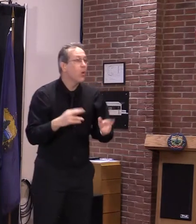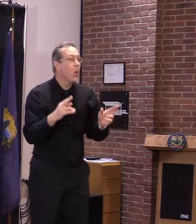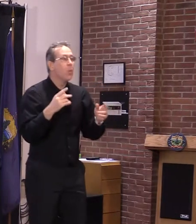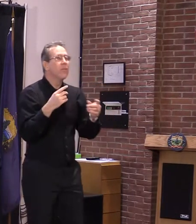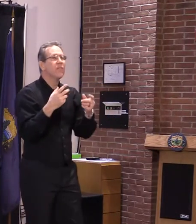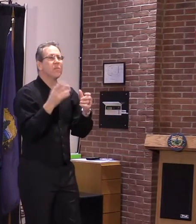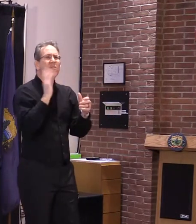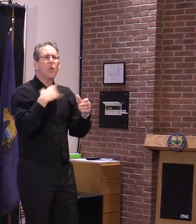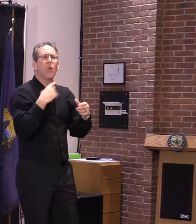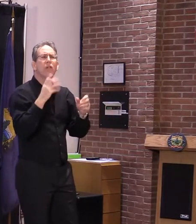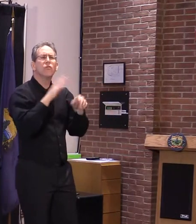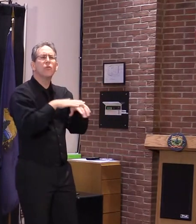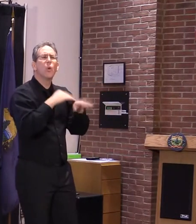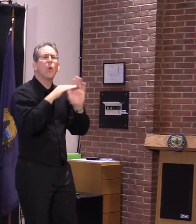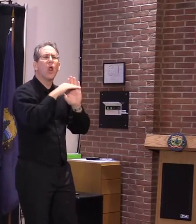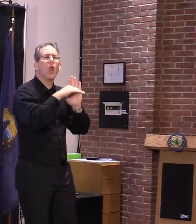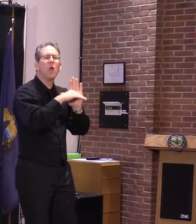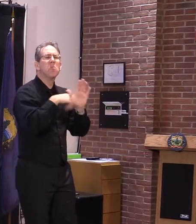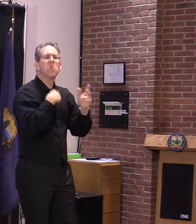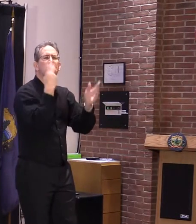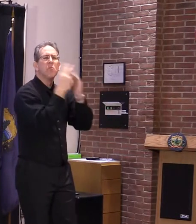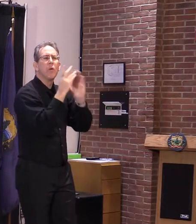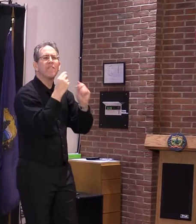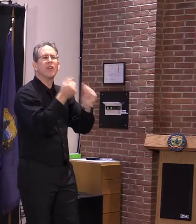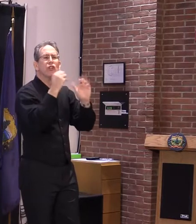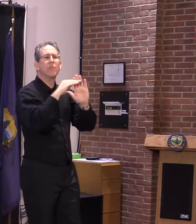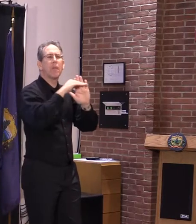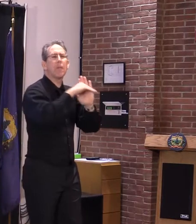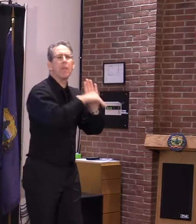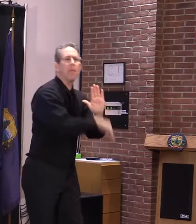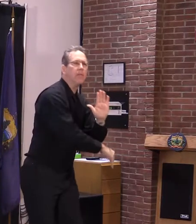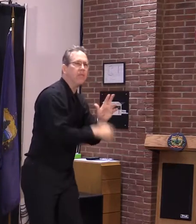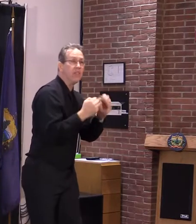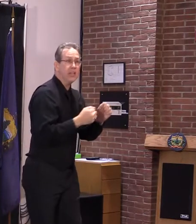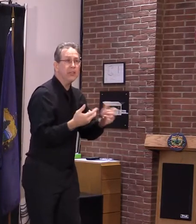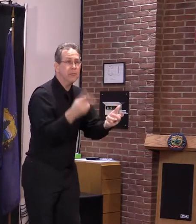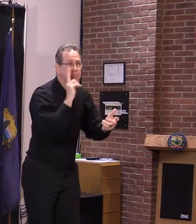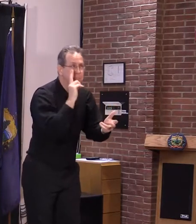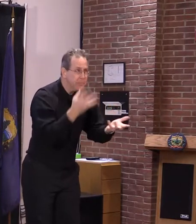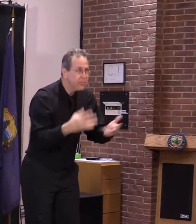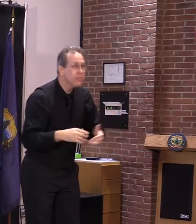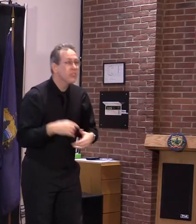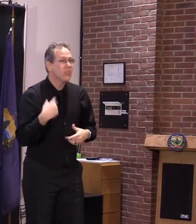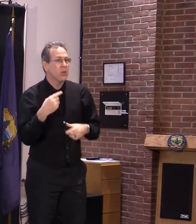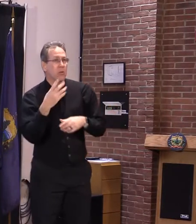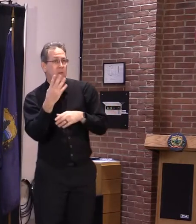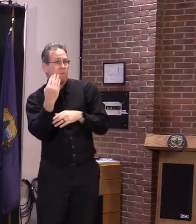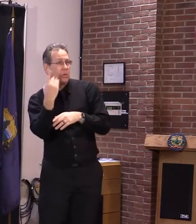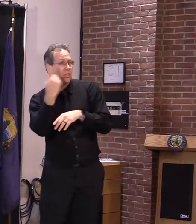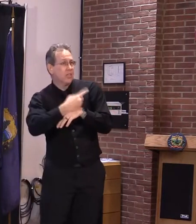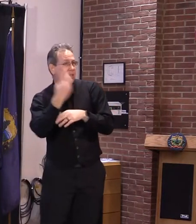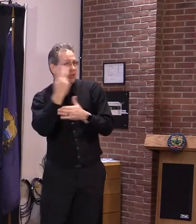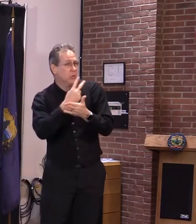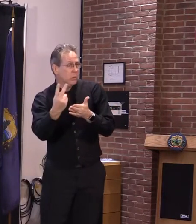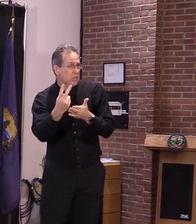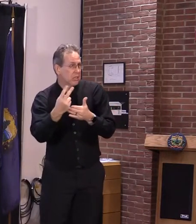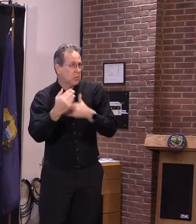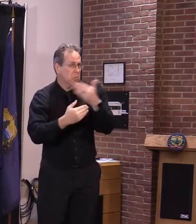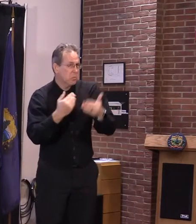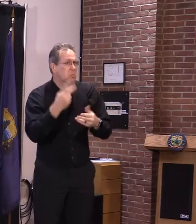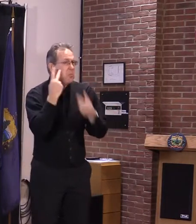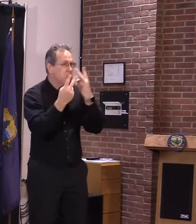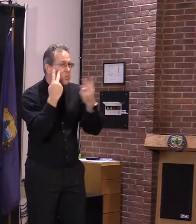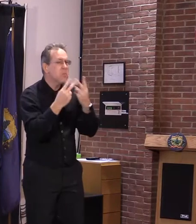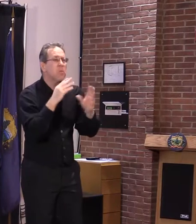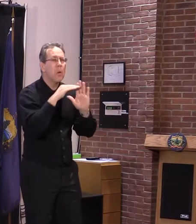this at the end of January. You know, we've been seeing it now for about 14 days. So confident that the trend is moving in the right direction. But